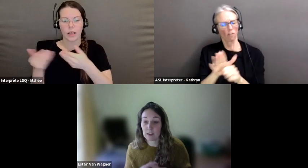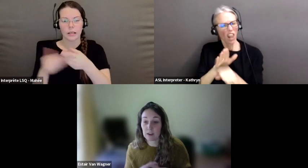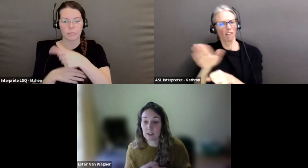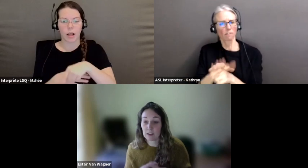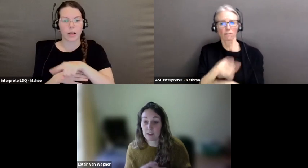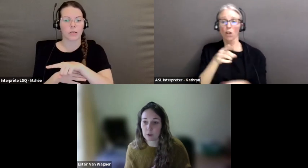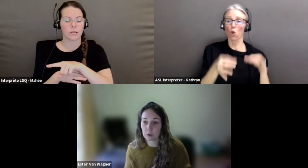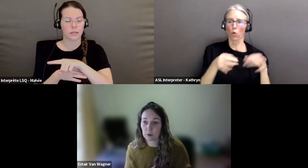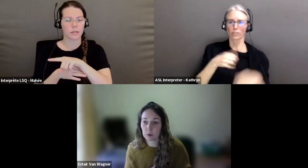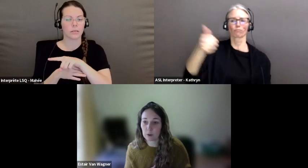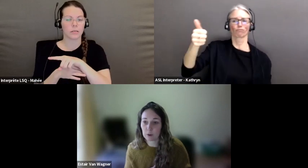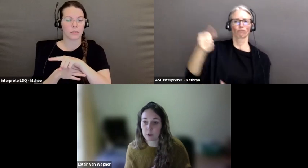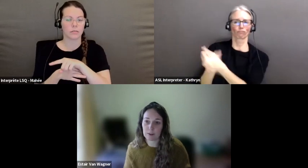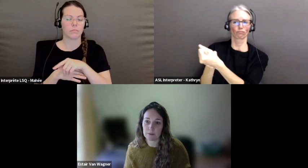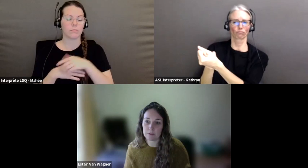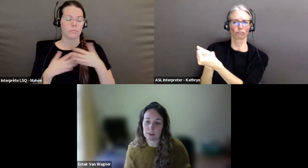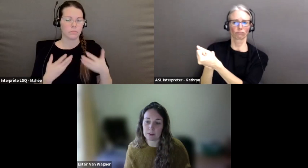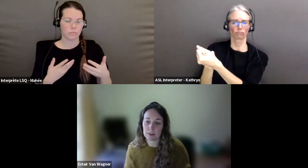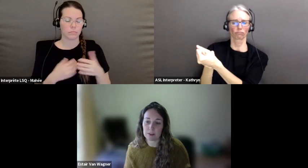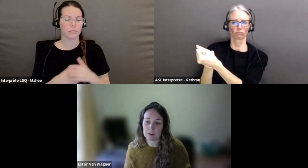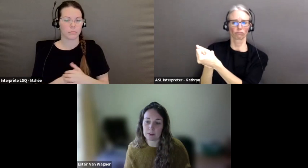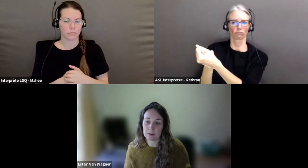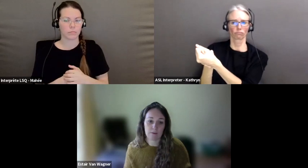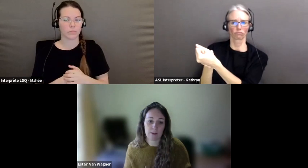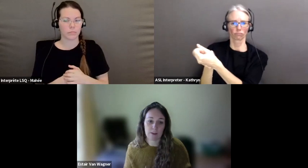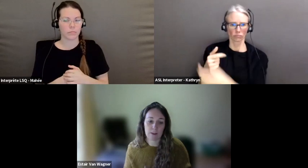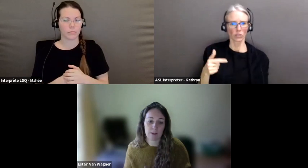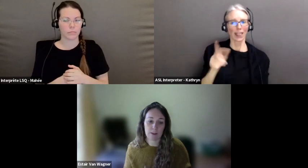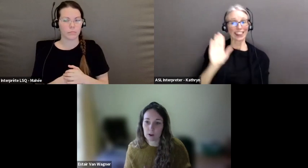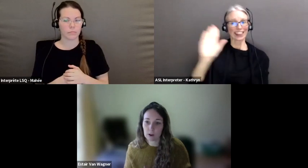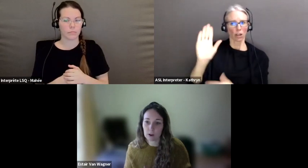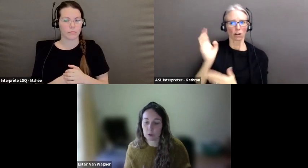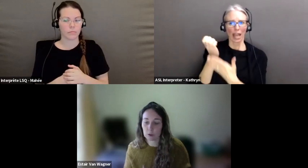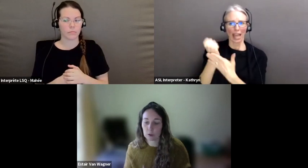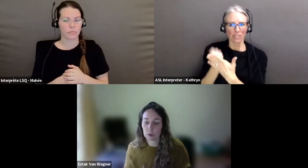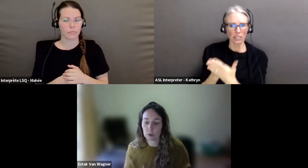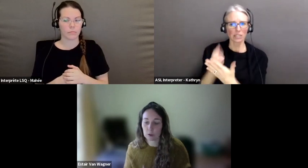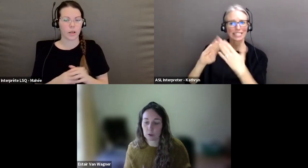convenience test has really privileged the evidence of the city and made it very difficult